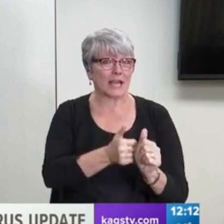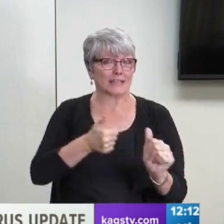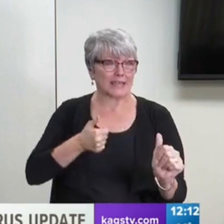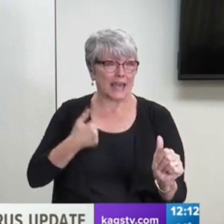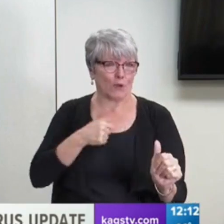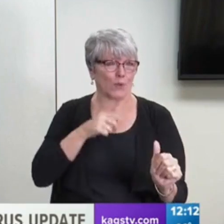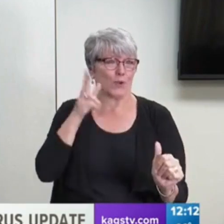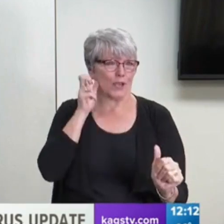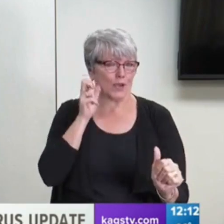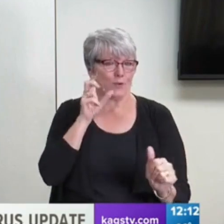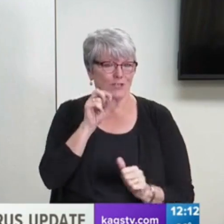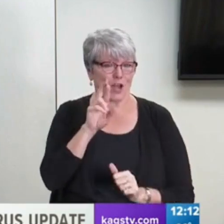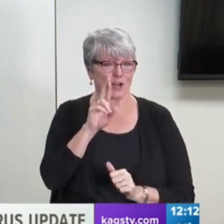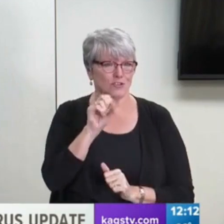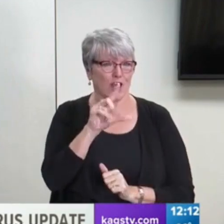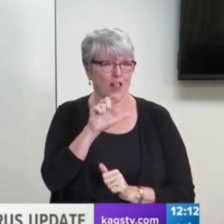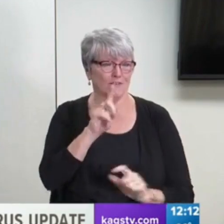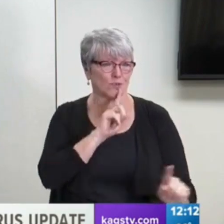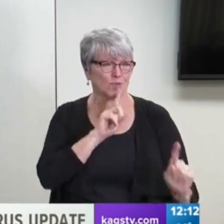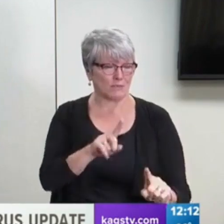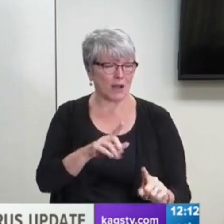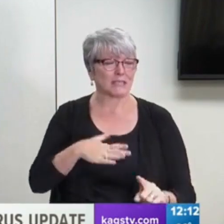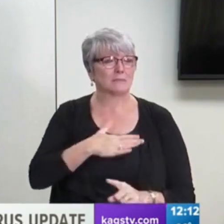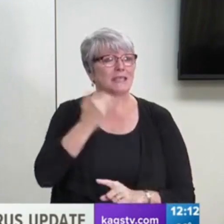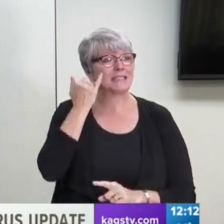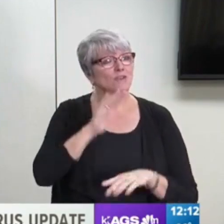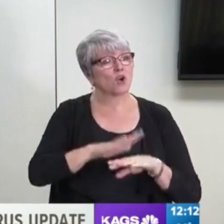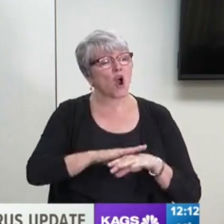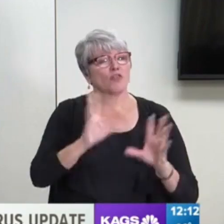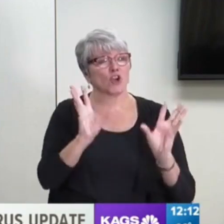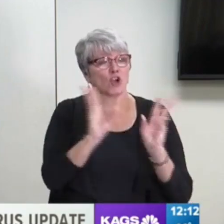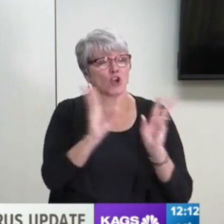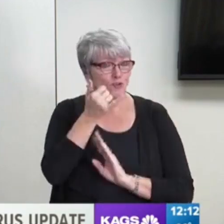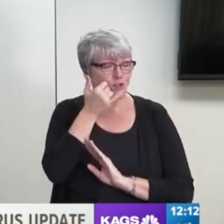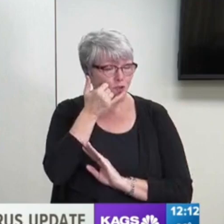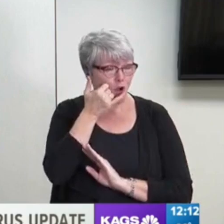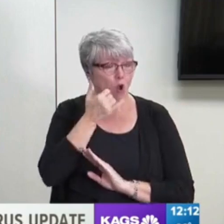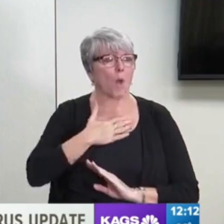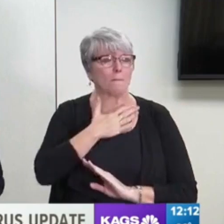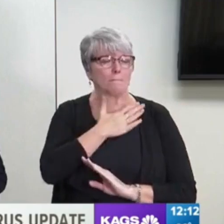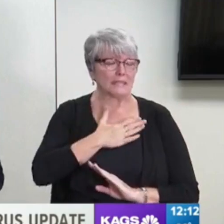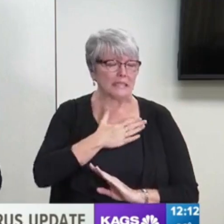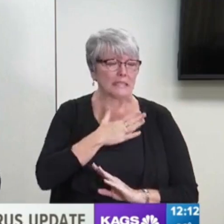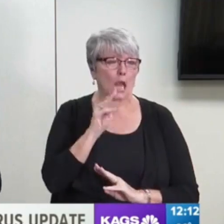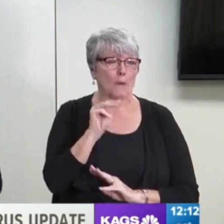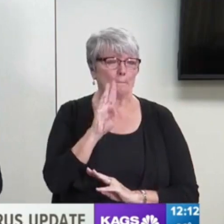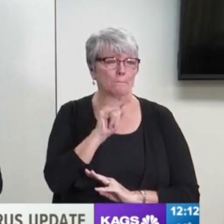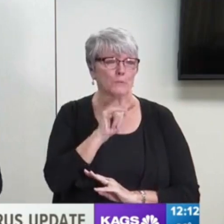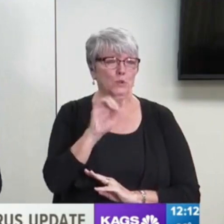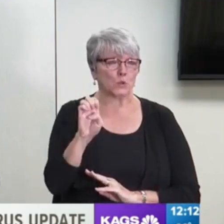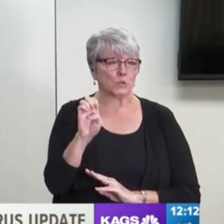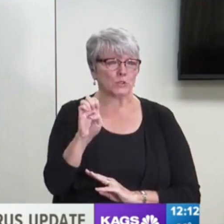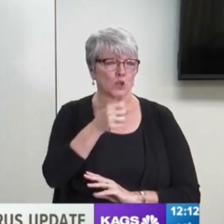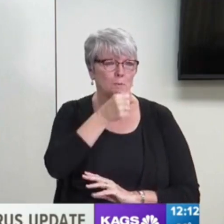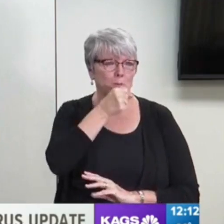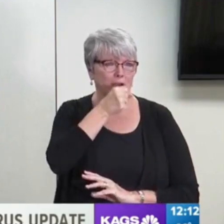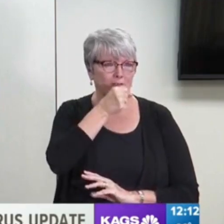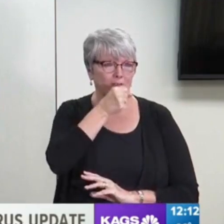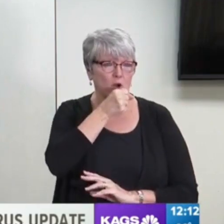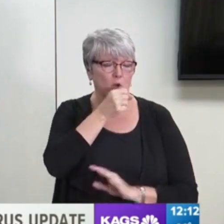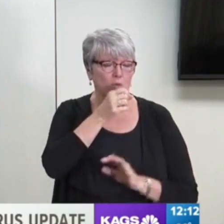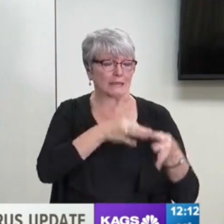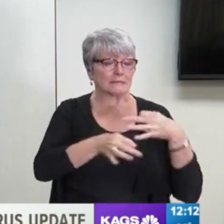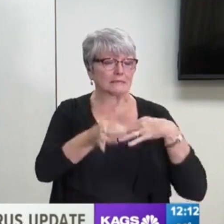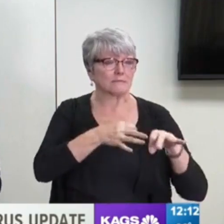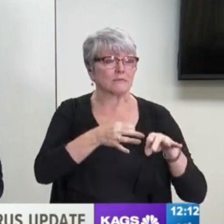we're hearing when Dr. Sullivan responds. Again, if you're on the conference call, can you please mute your microphone unless you are asking